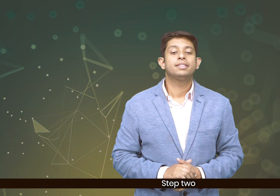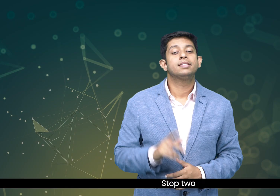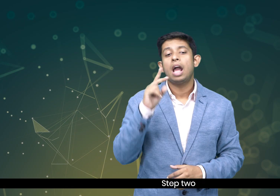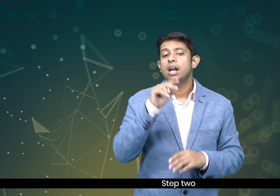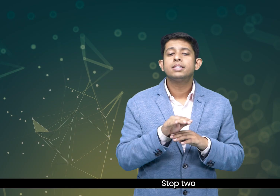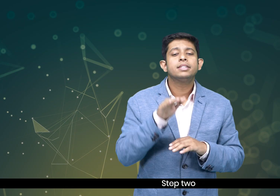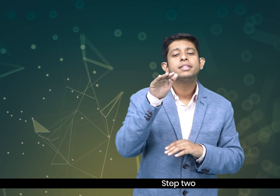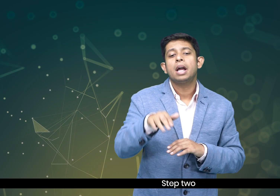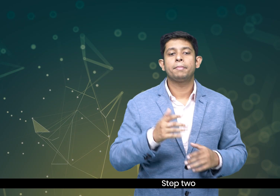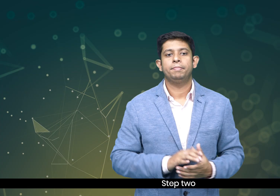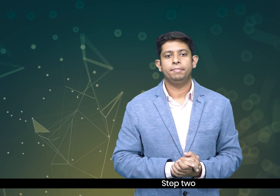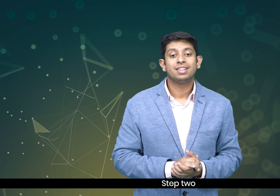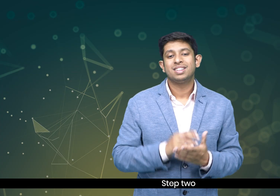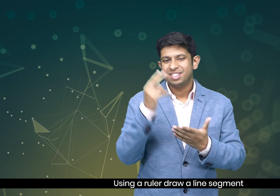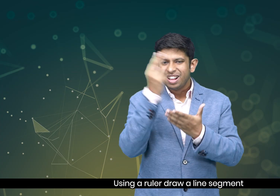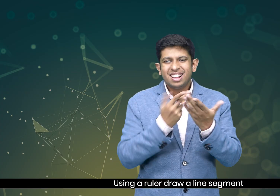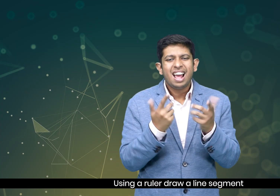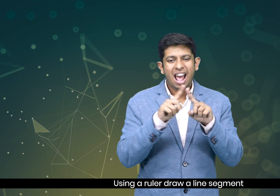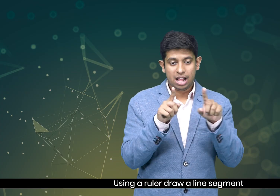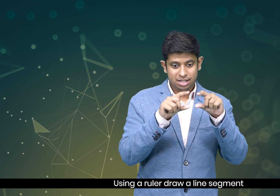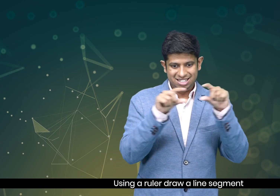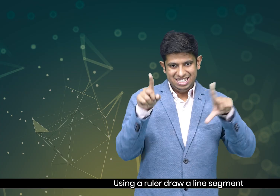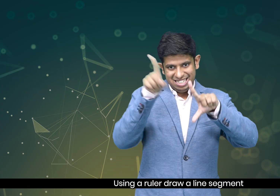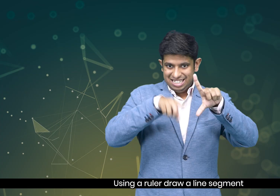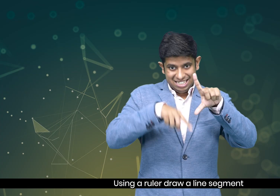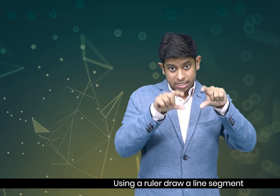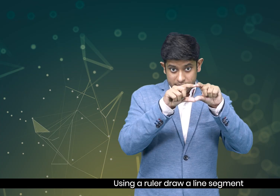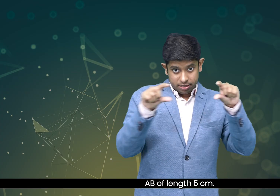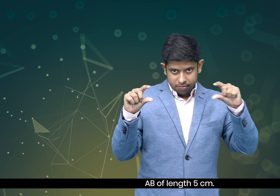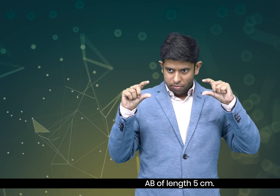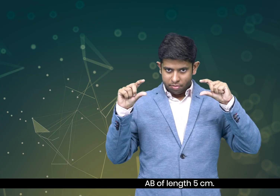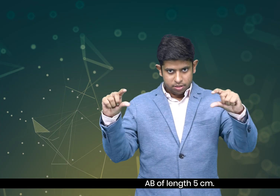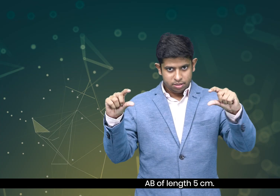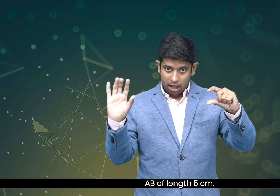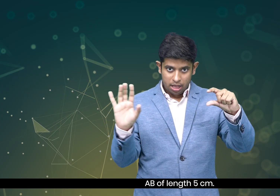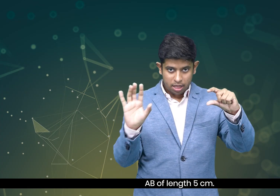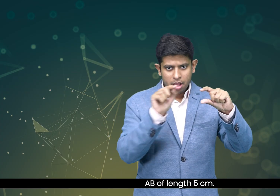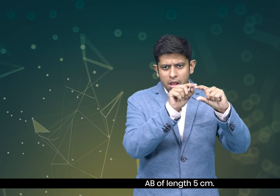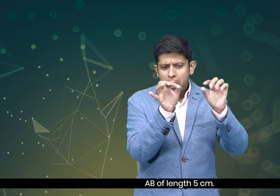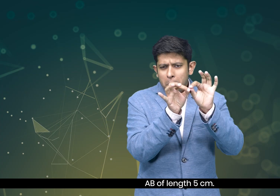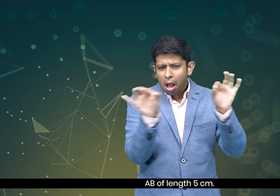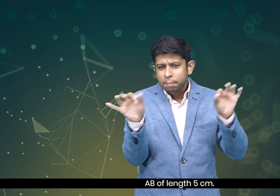Step 2. Using a ruler, draw a line segment AB of length 5 cm.